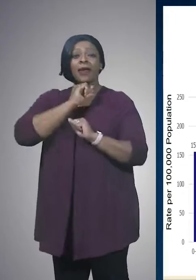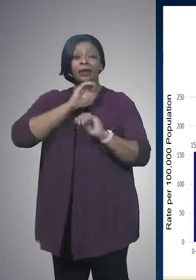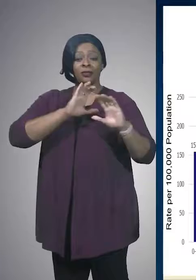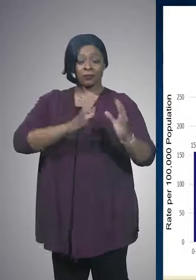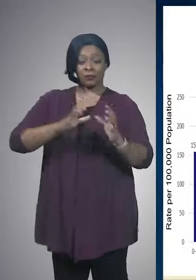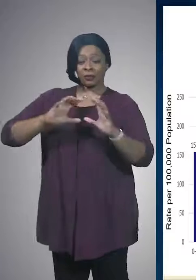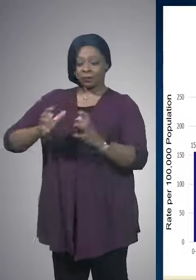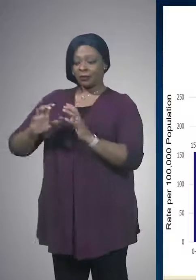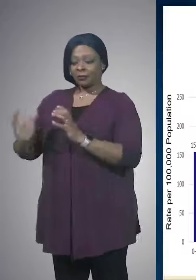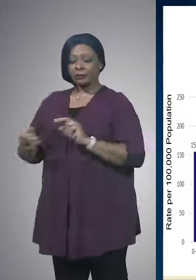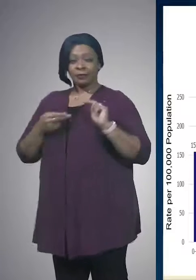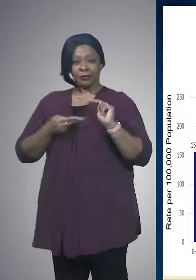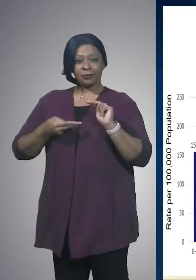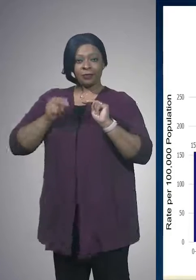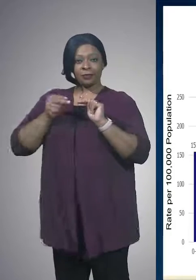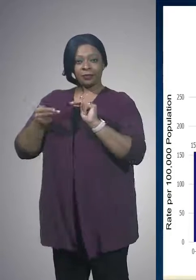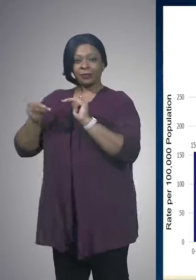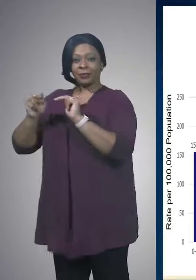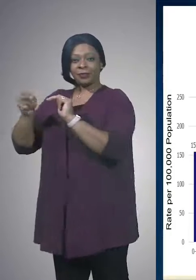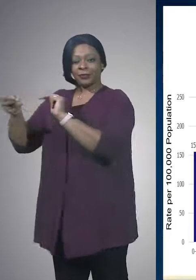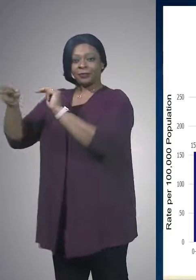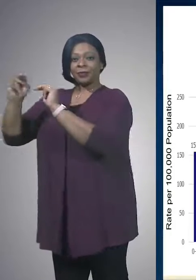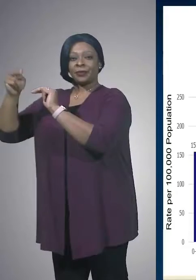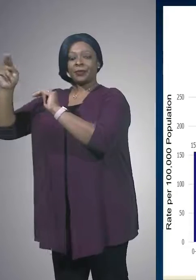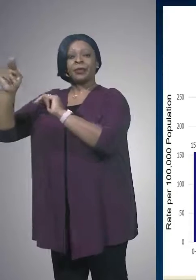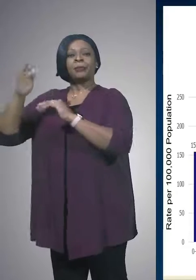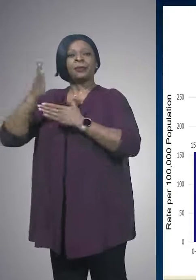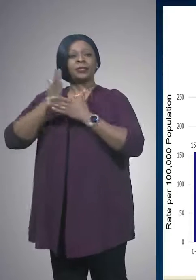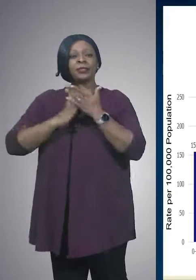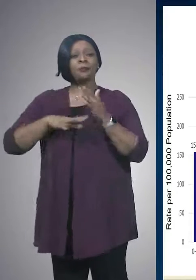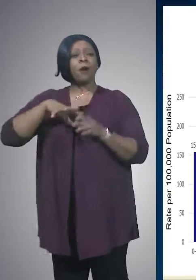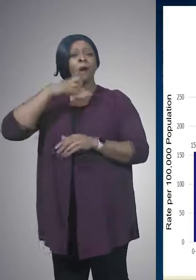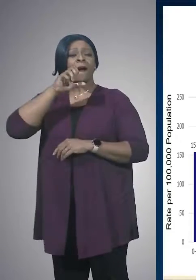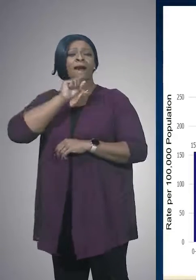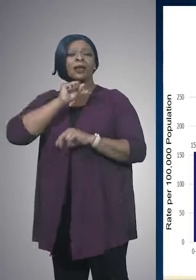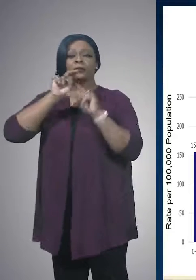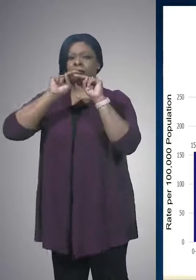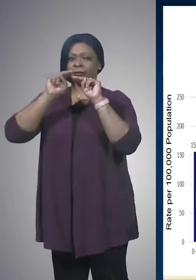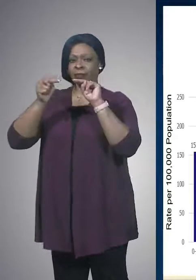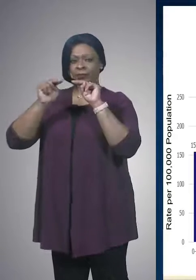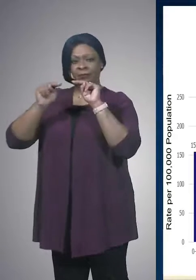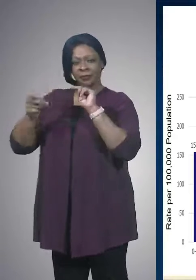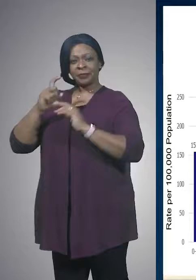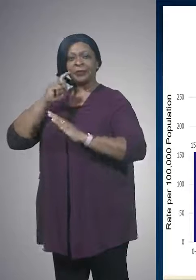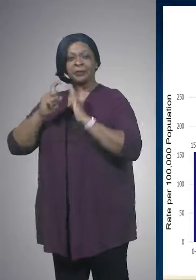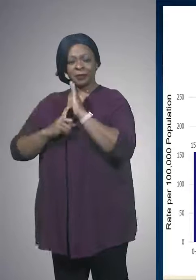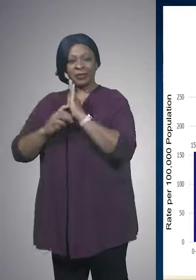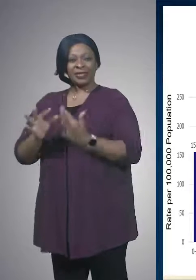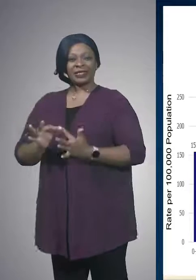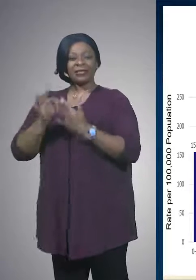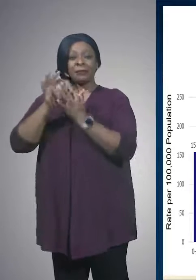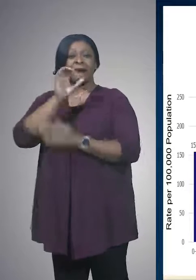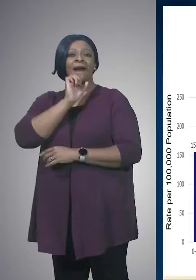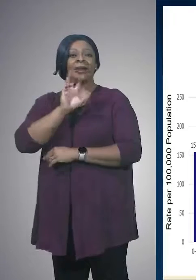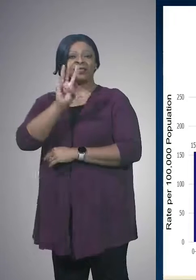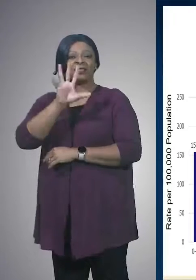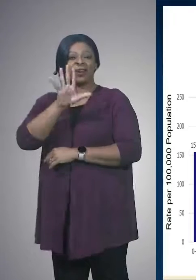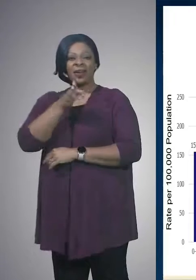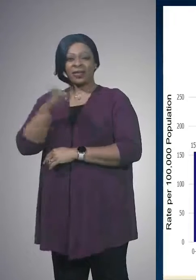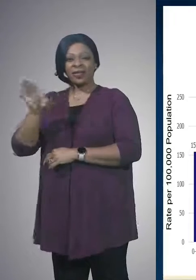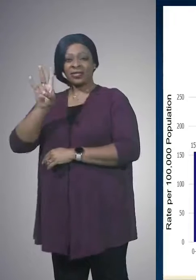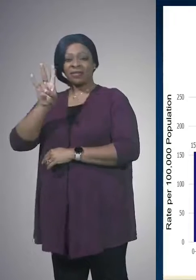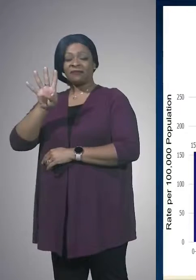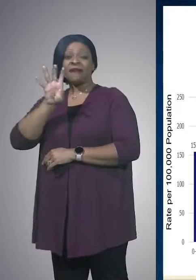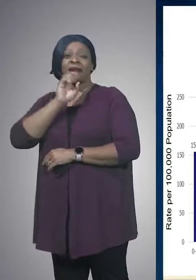groups increase, but it has decreased in some of the older age groups, except for the 65 to